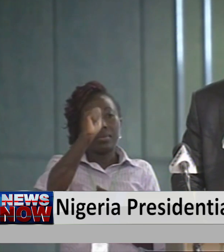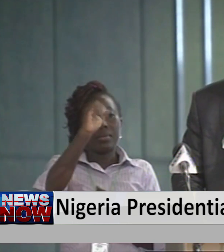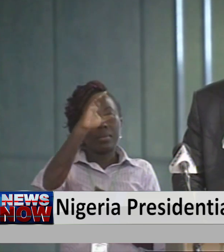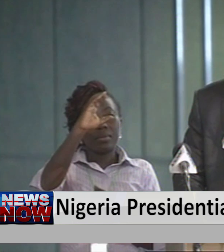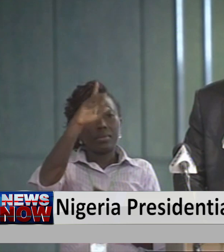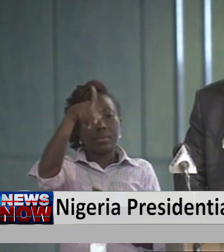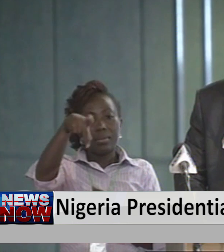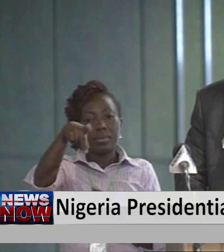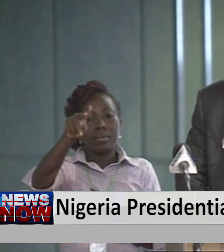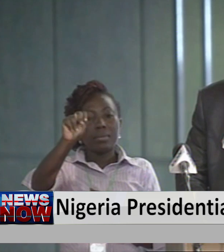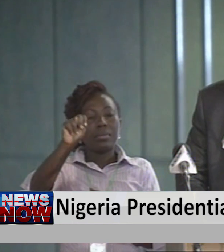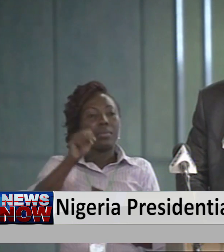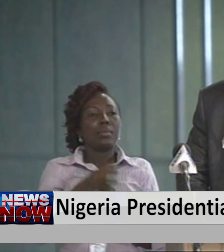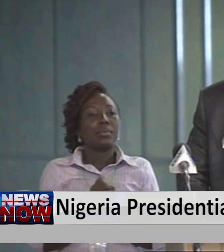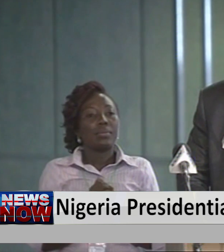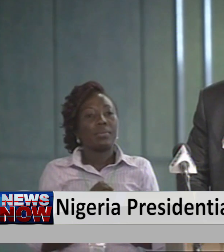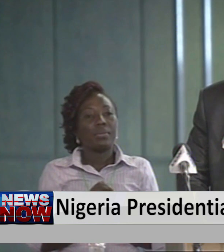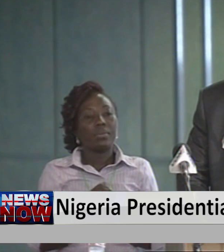ACPN